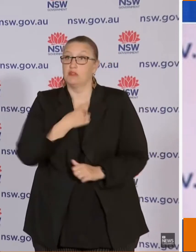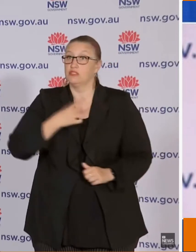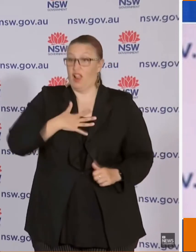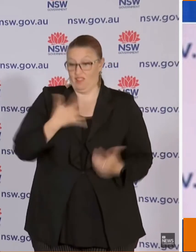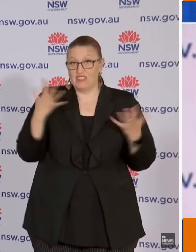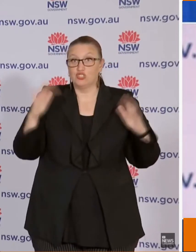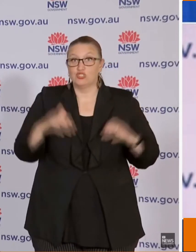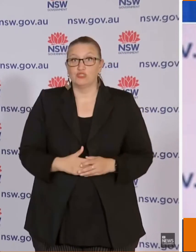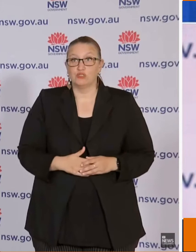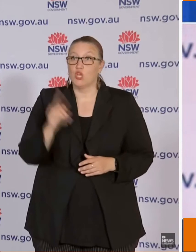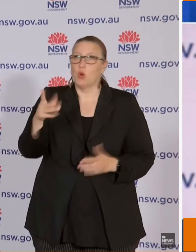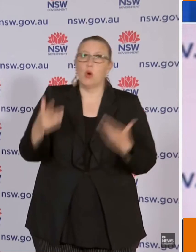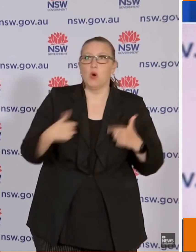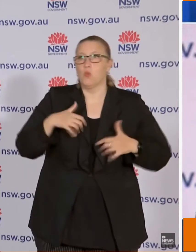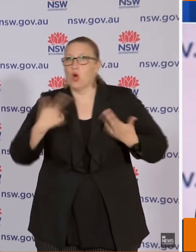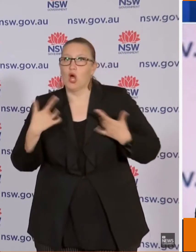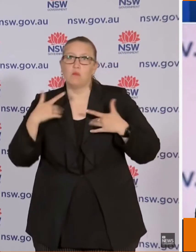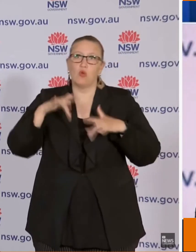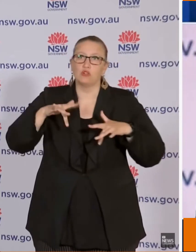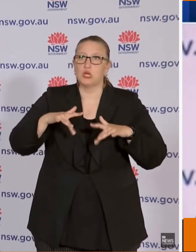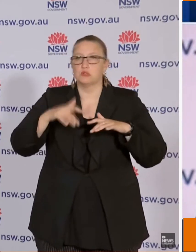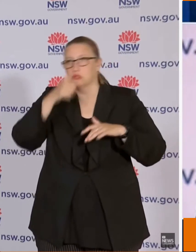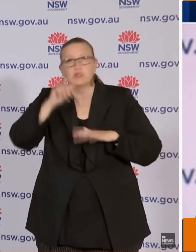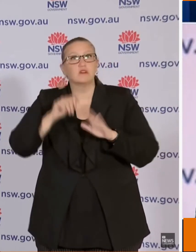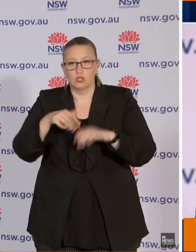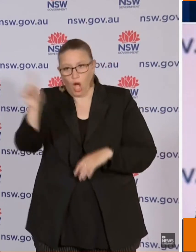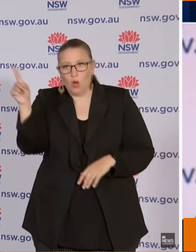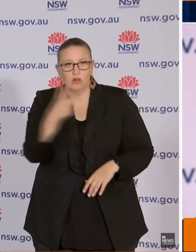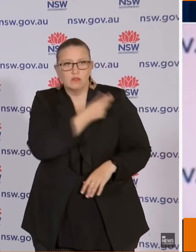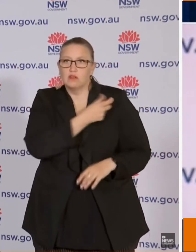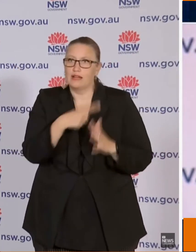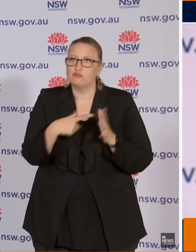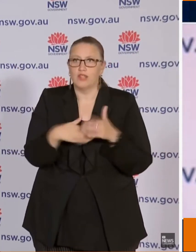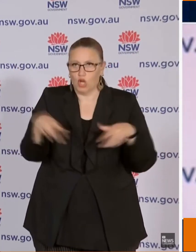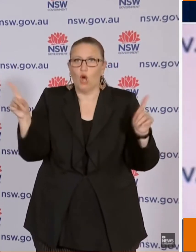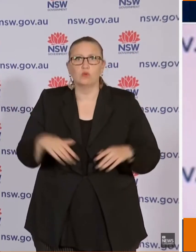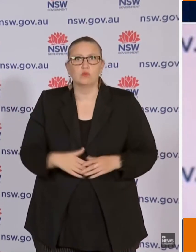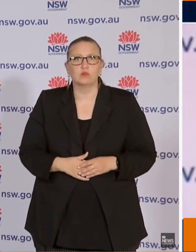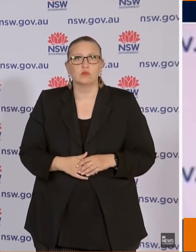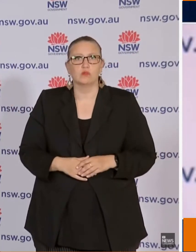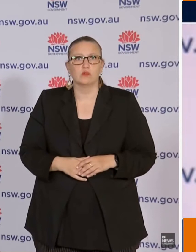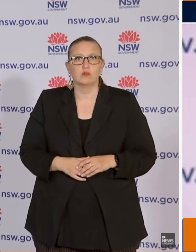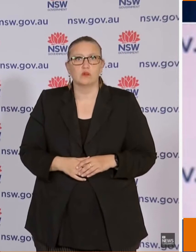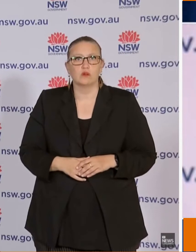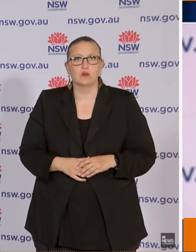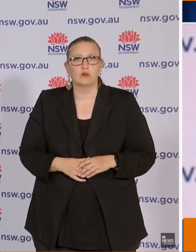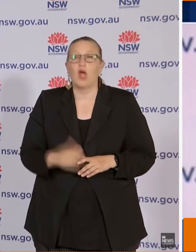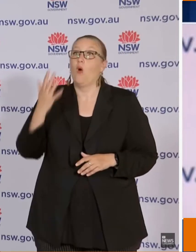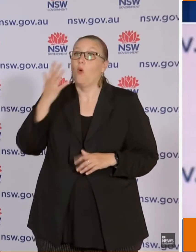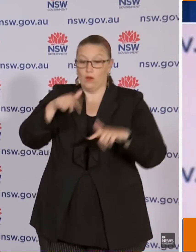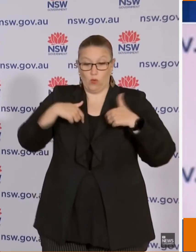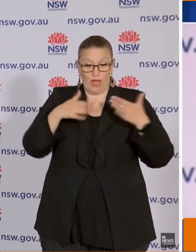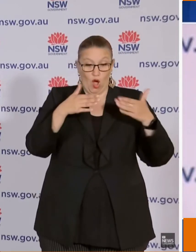that when we open up, those that are unvaccinated won't be allowed to do other things because they will be exposed. That is why